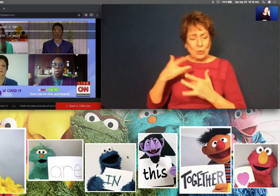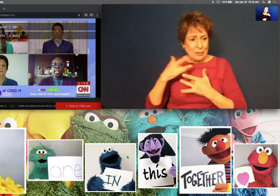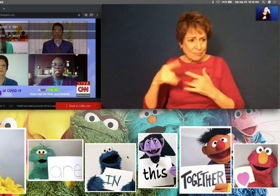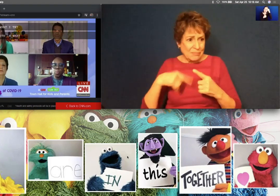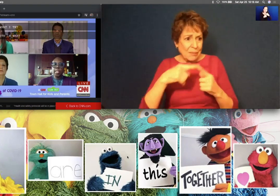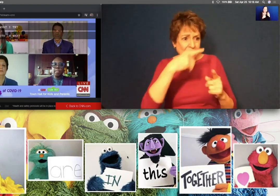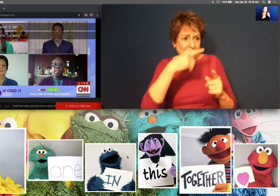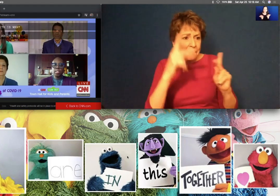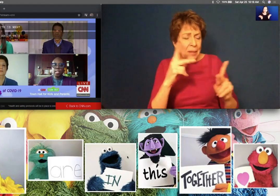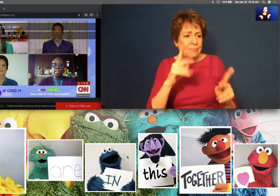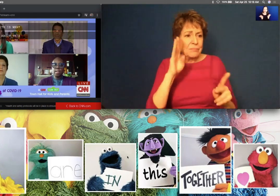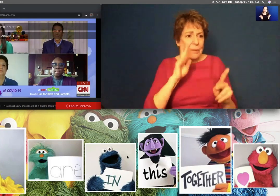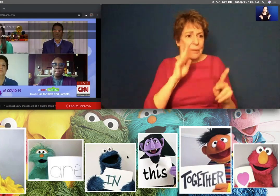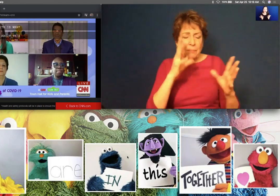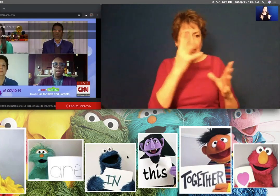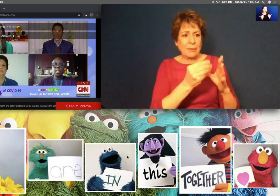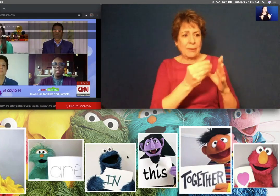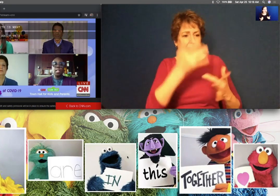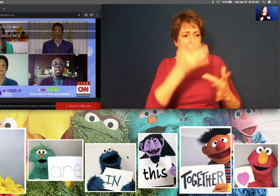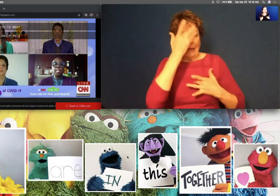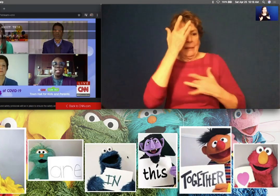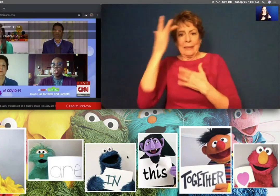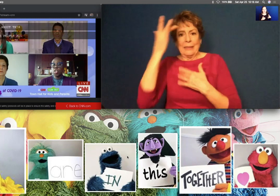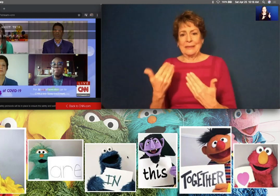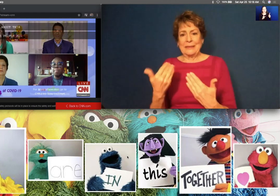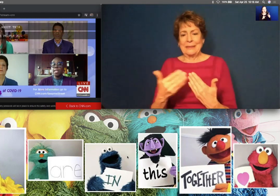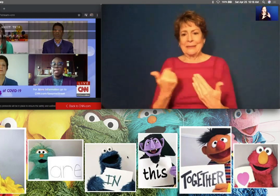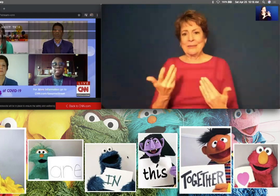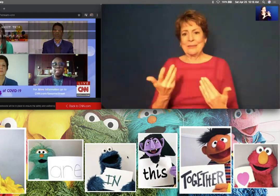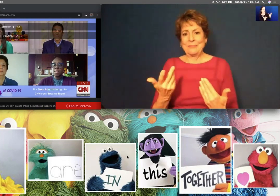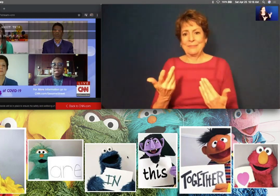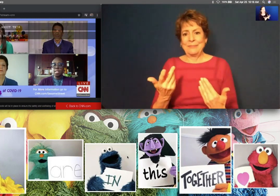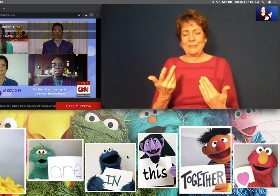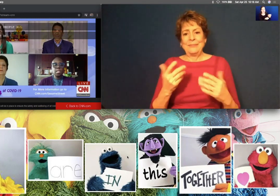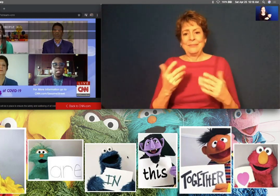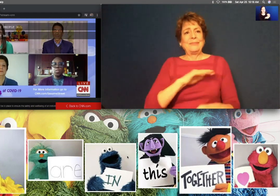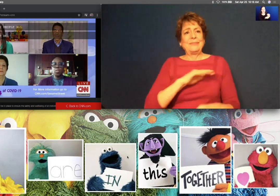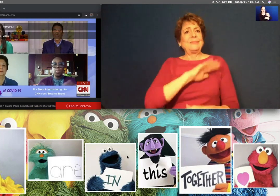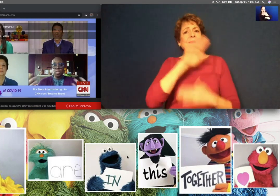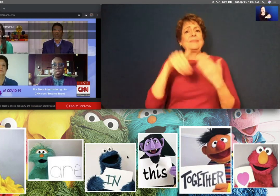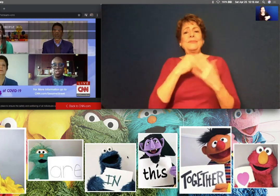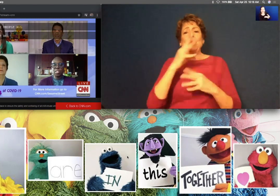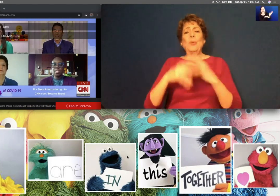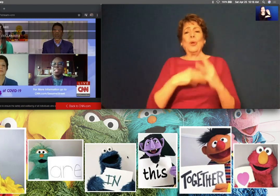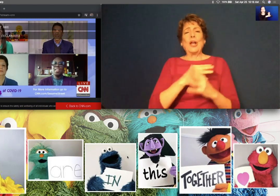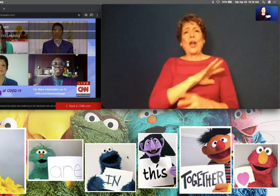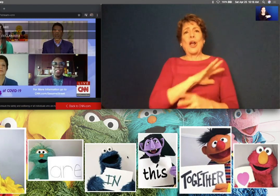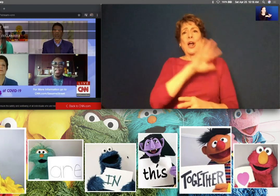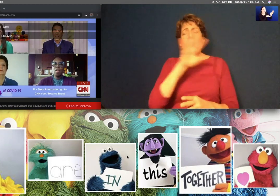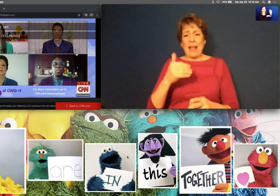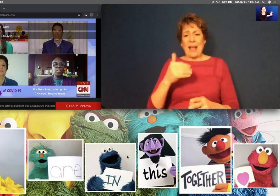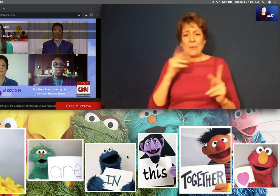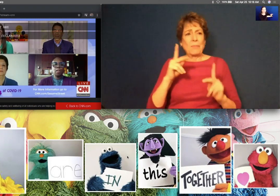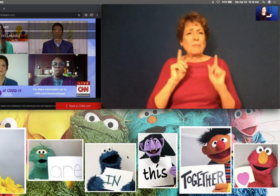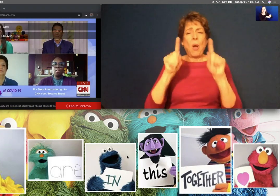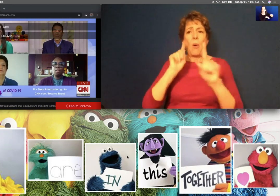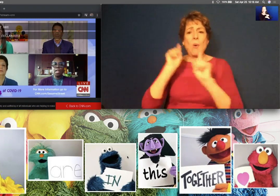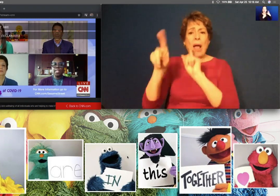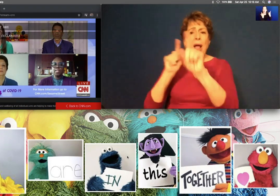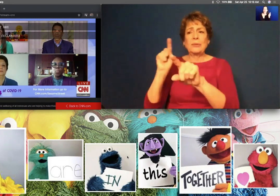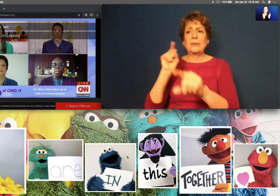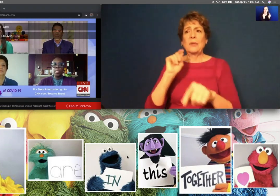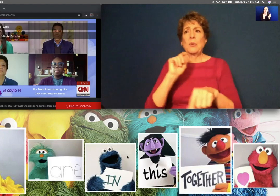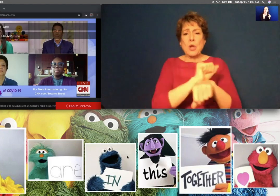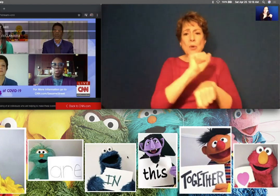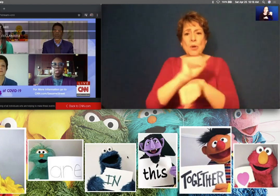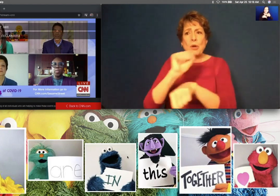working 24/7. I mean, I've got colleagues at CHOP and at Penn, to name two institutions, that are doing all kinds of